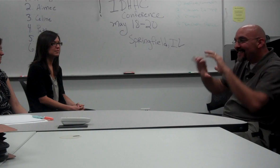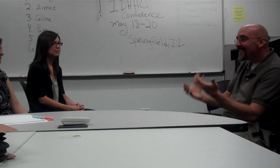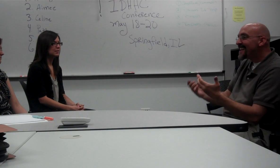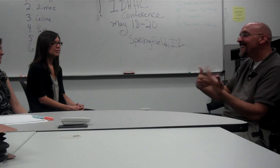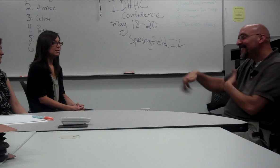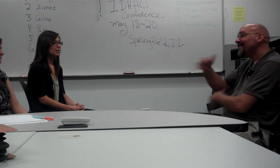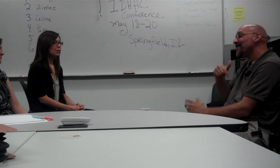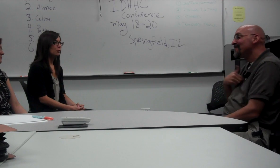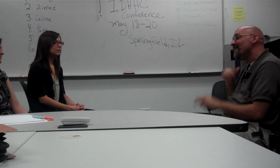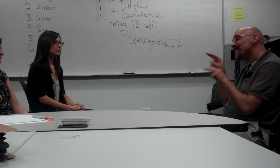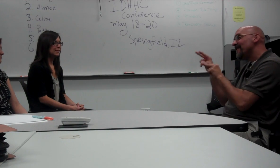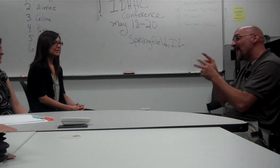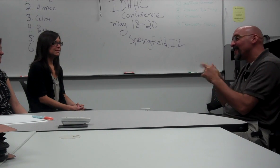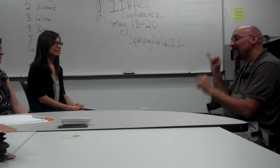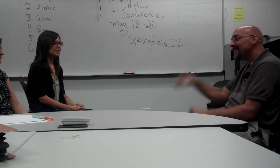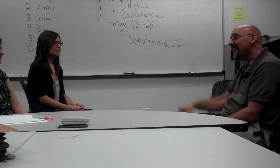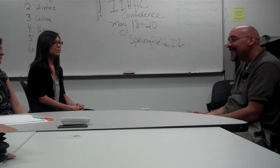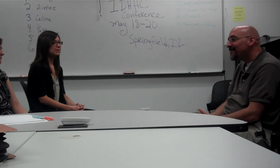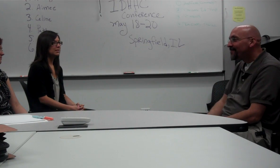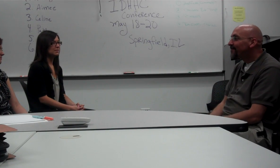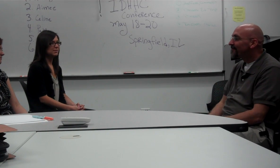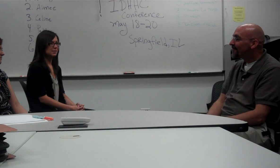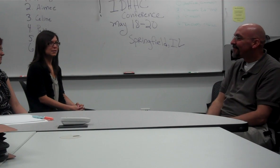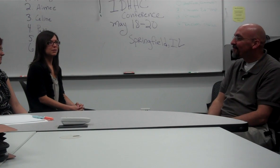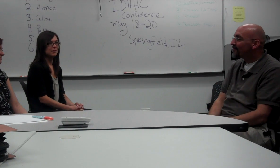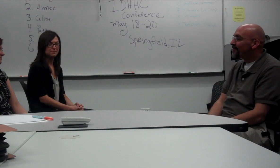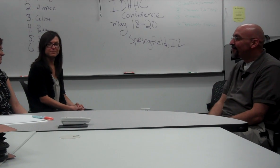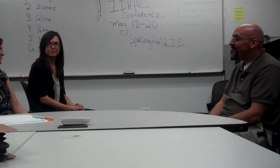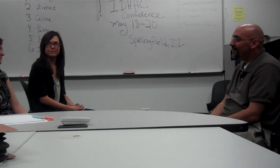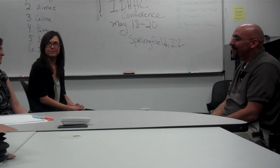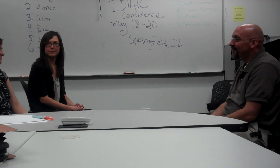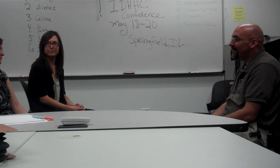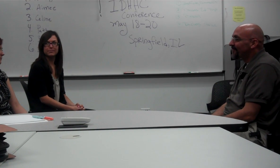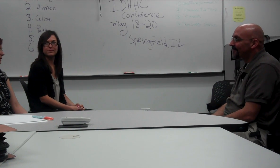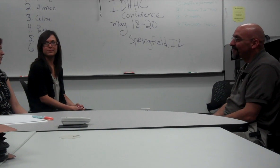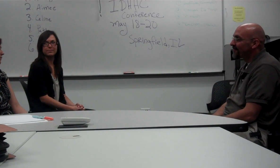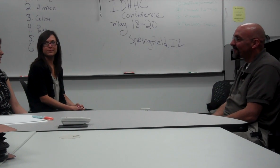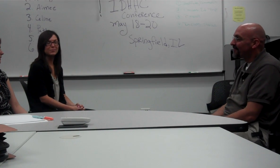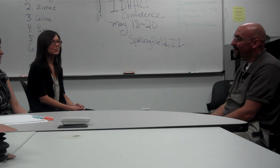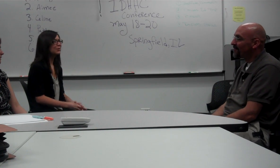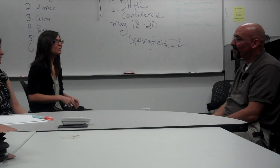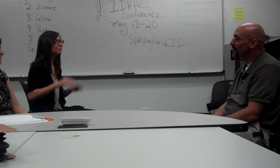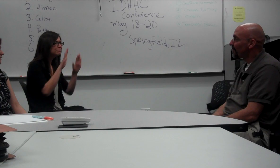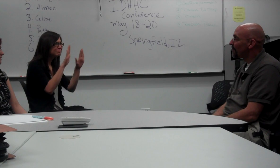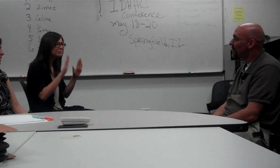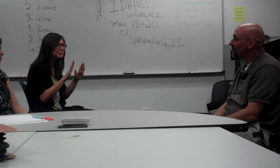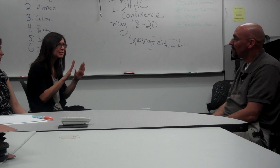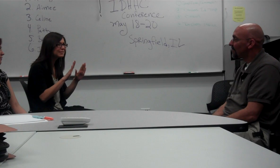friends, old cliques. It'll be nice to visit them again. Wonderful. Sounds like a great